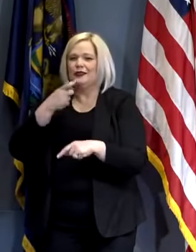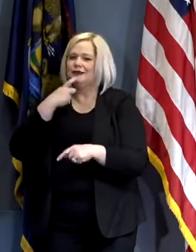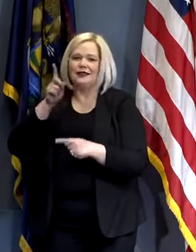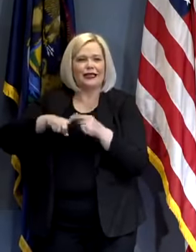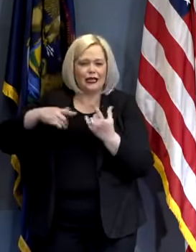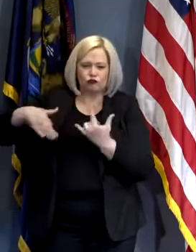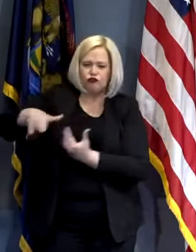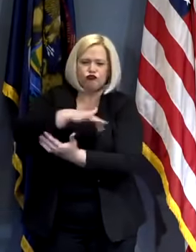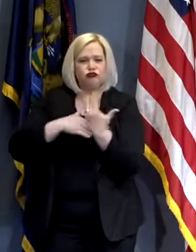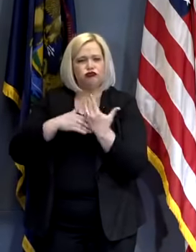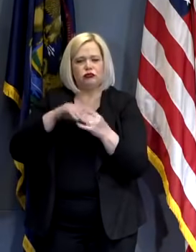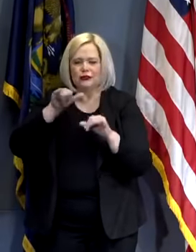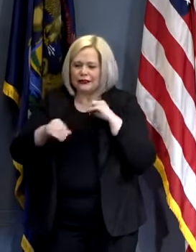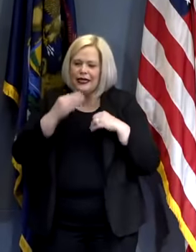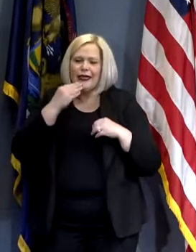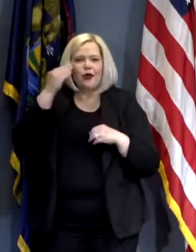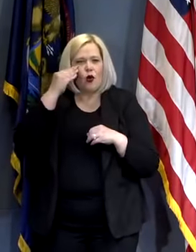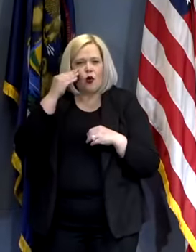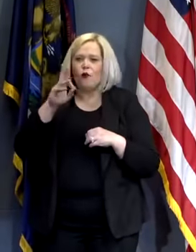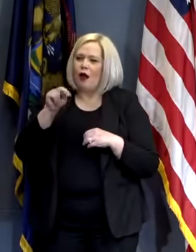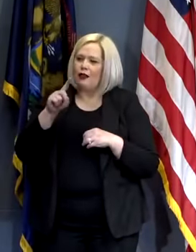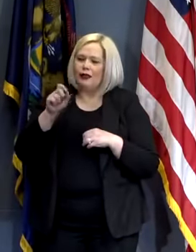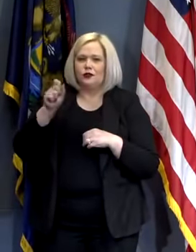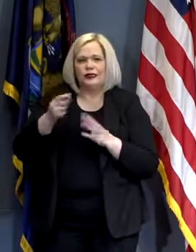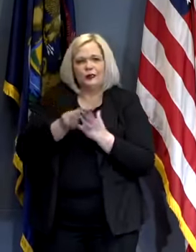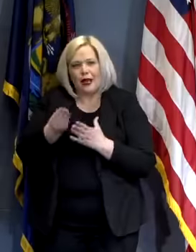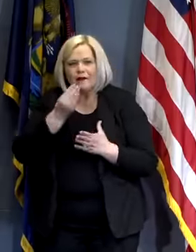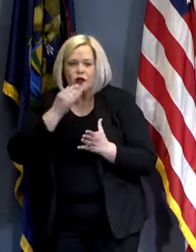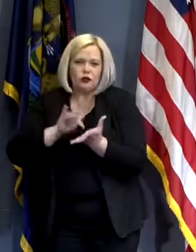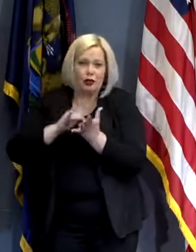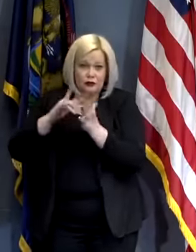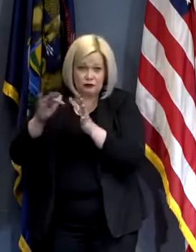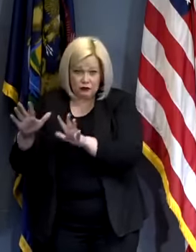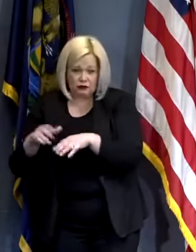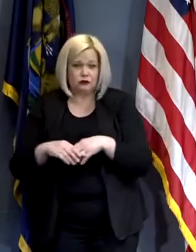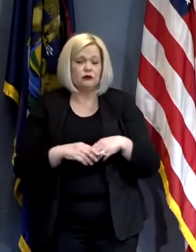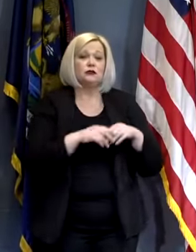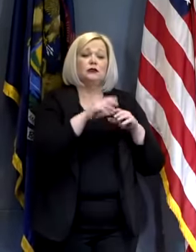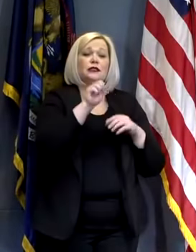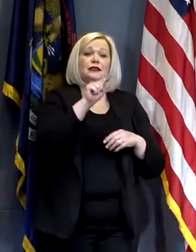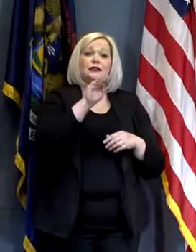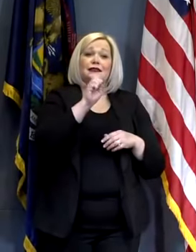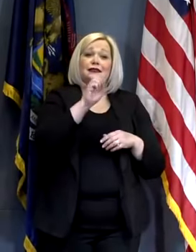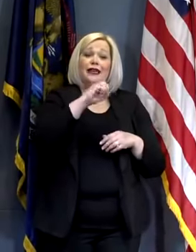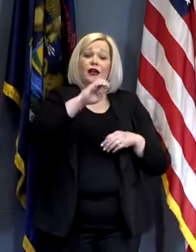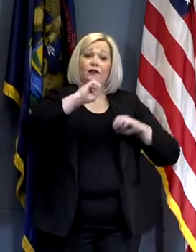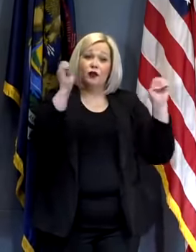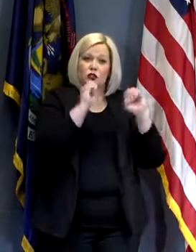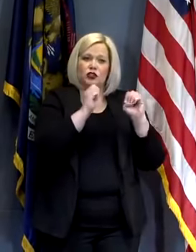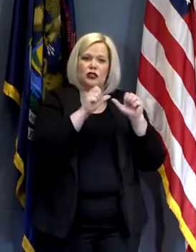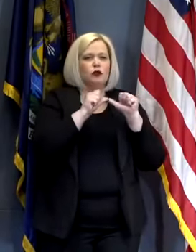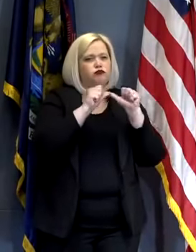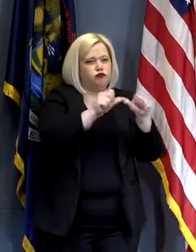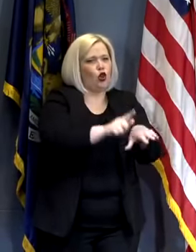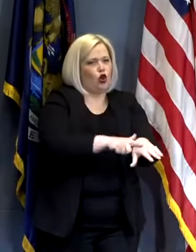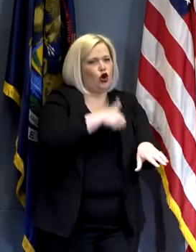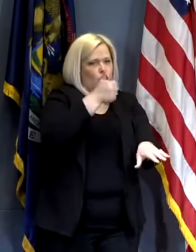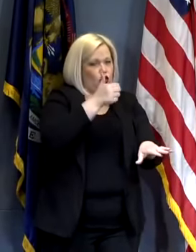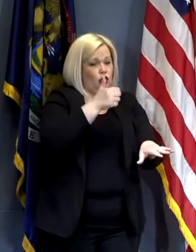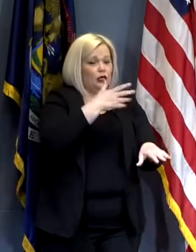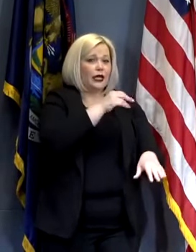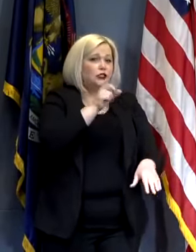activities, to stay home unless it's for a life-sustaining activity. The state of emergency will last a lot longer, and